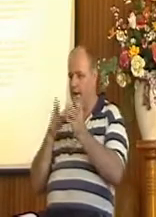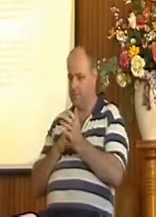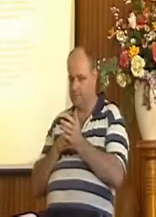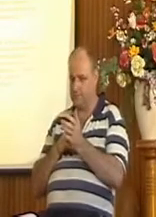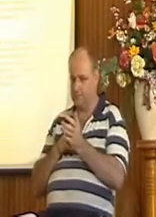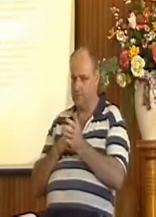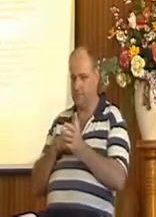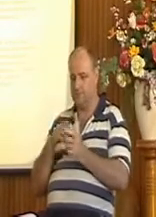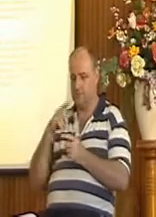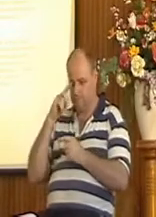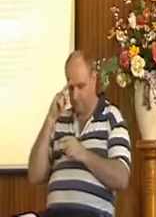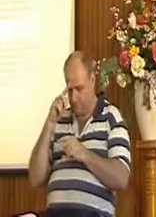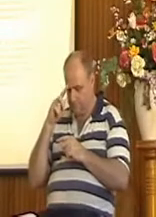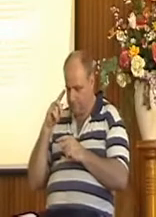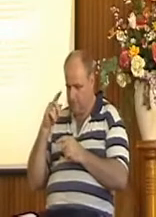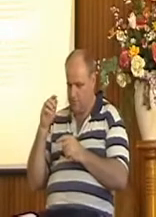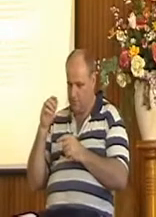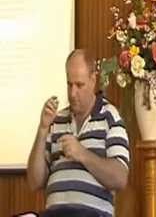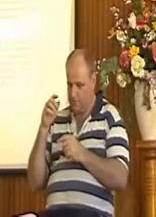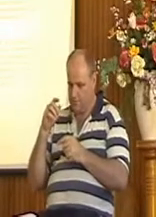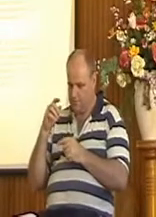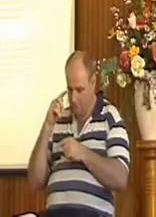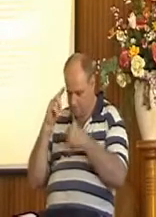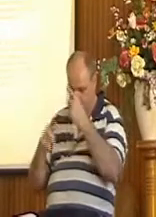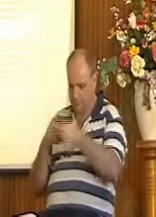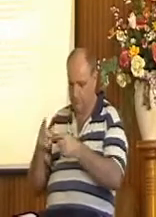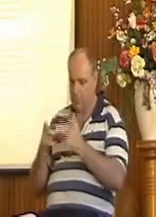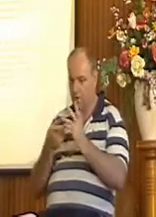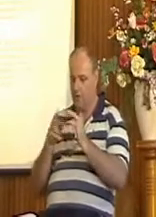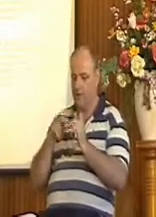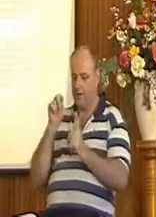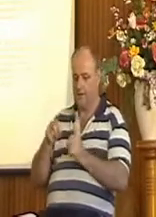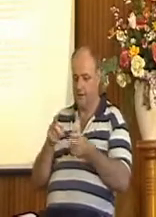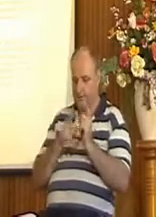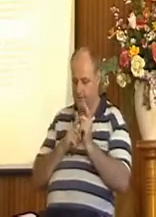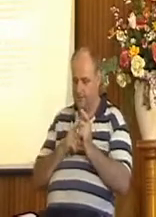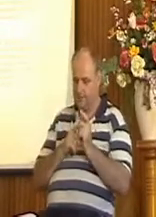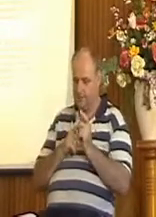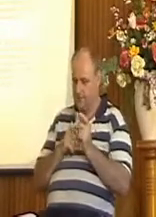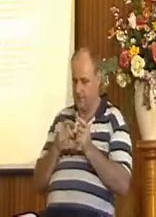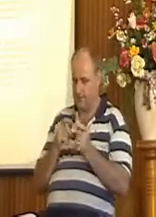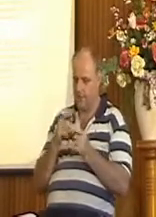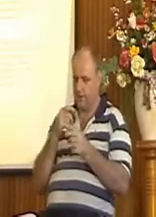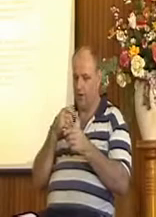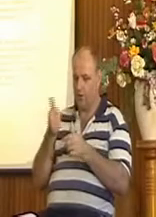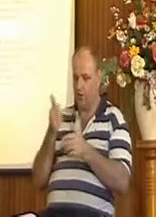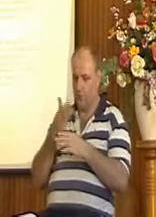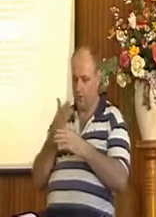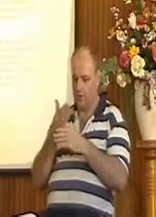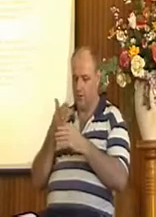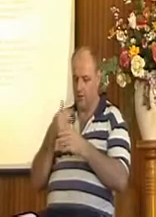he who hath begun a good work in you will perform it under the day of Jesus